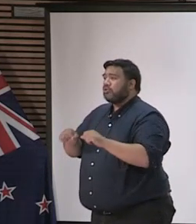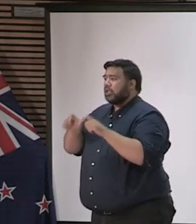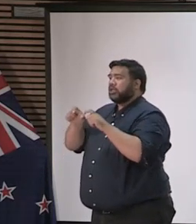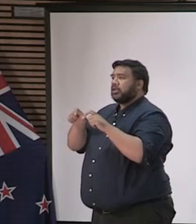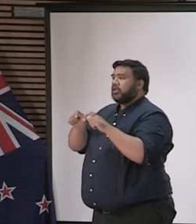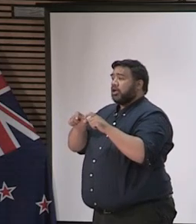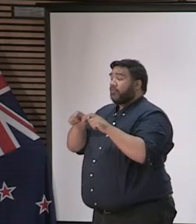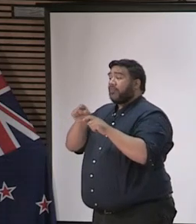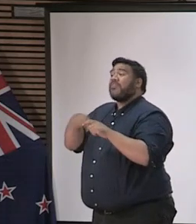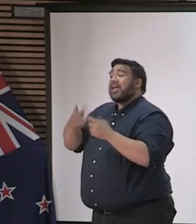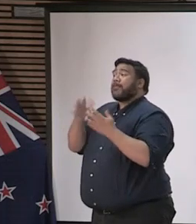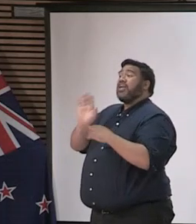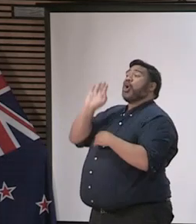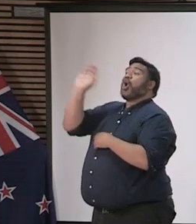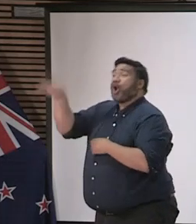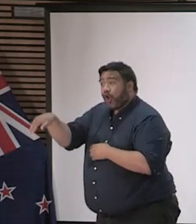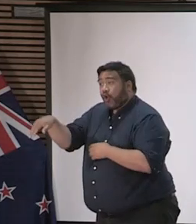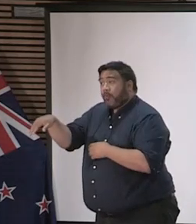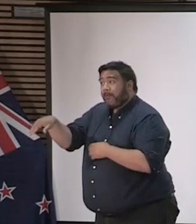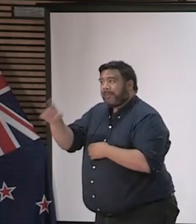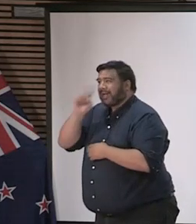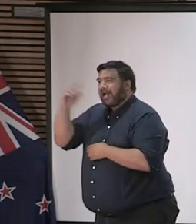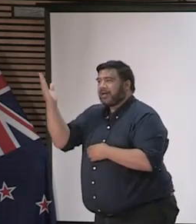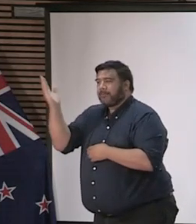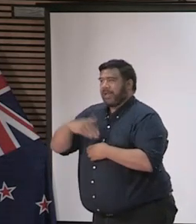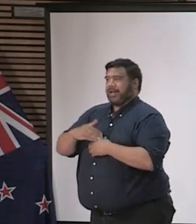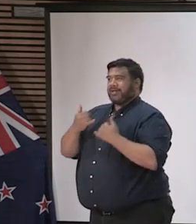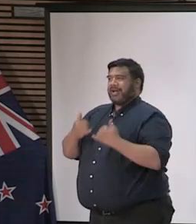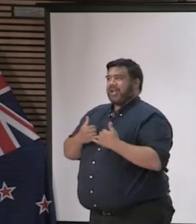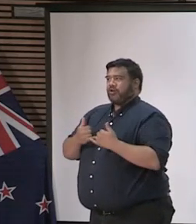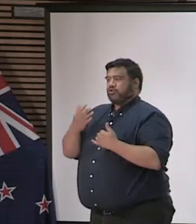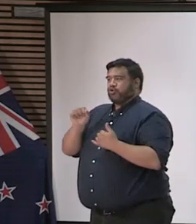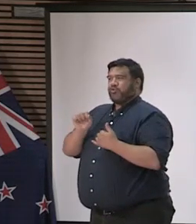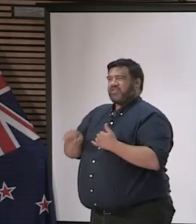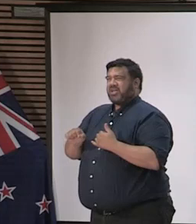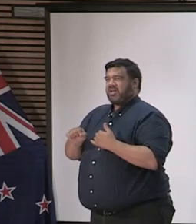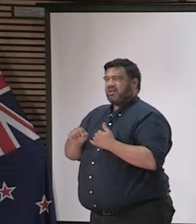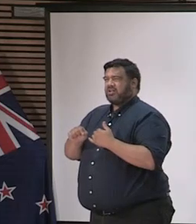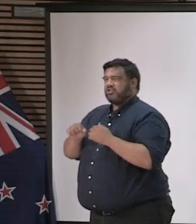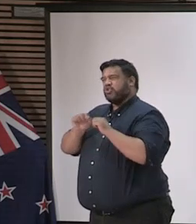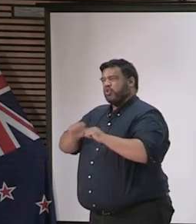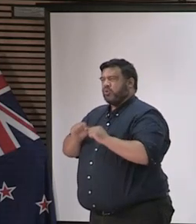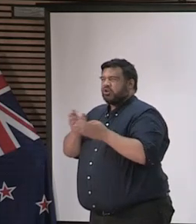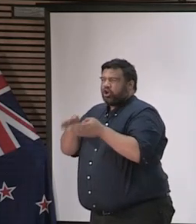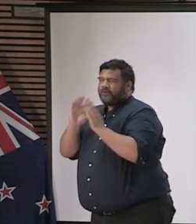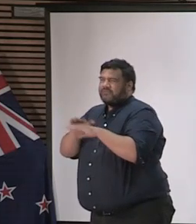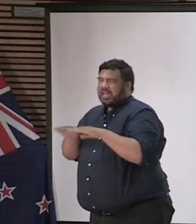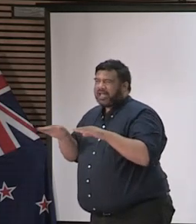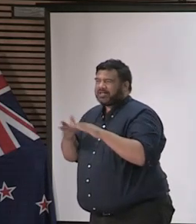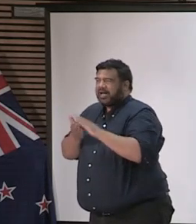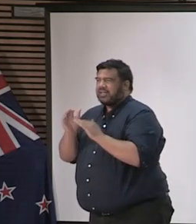be getting funding? And then Leader of the House, with regards to if Parliament comes back, will the Epidemic Response Committee become